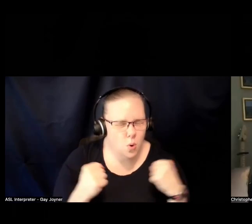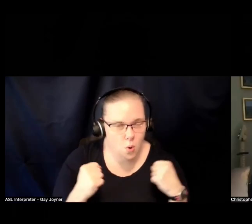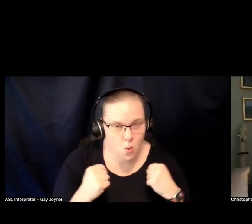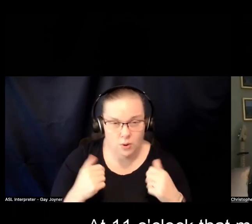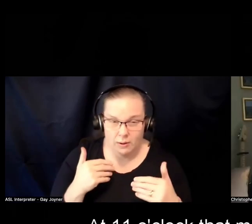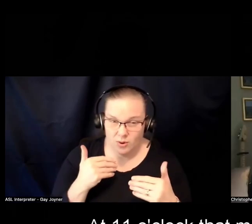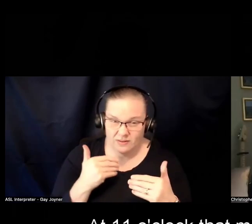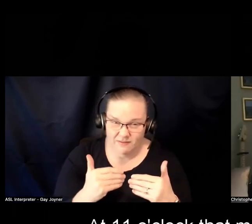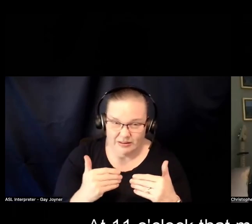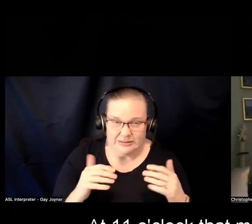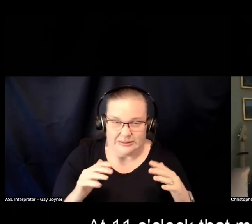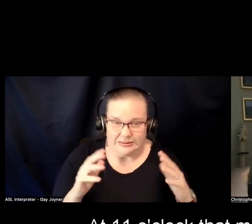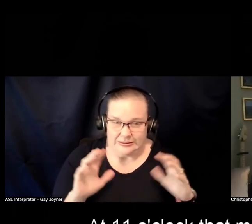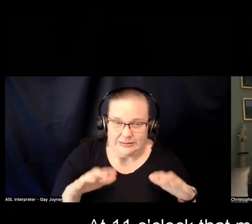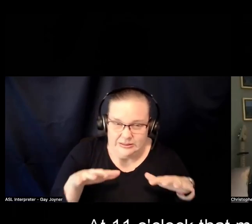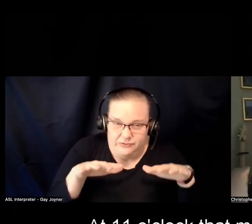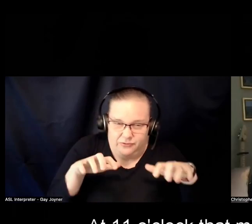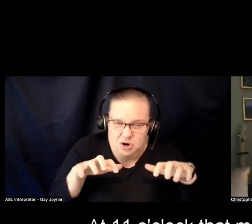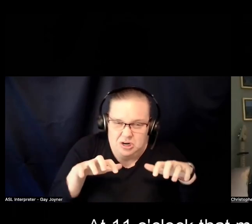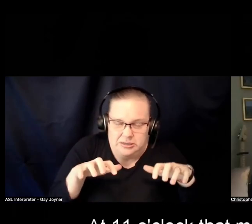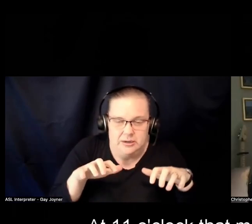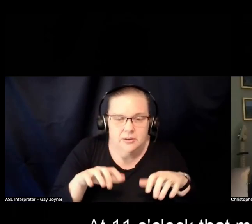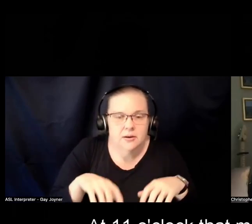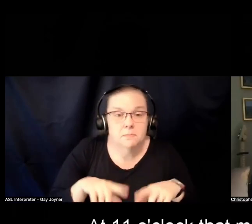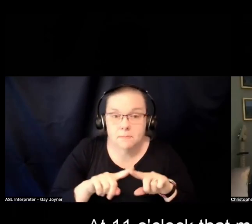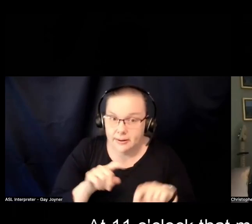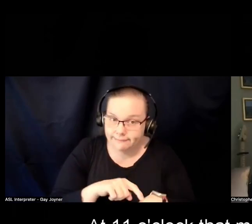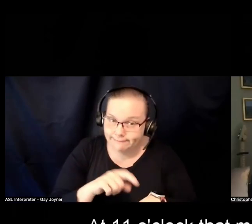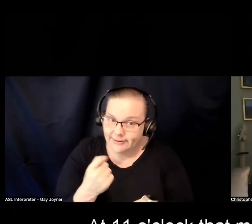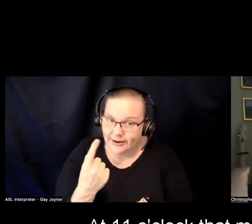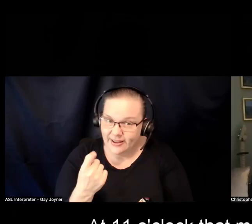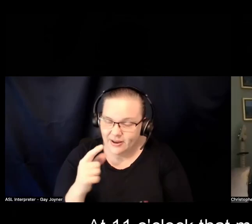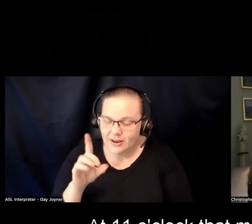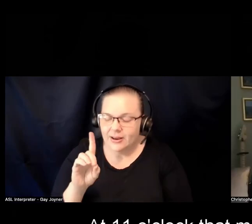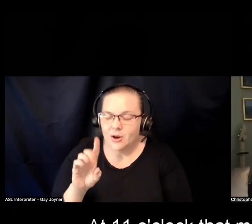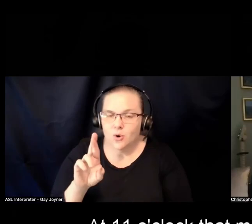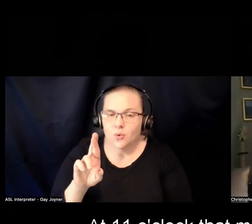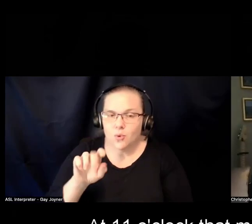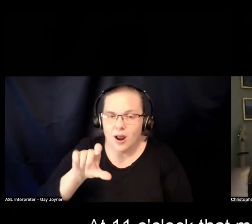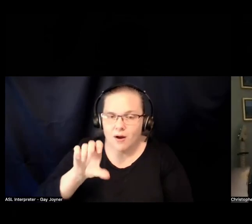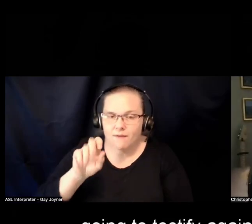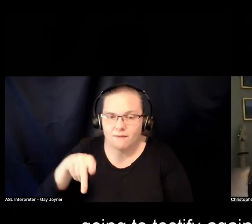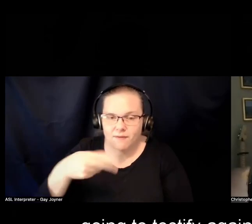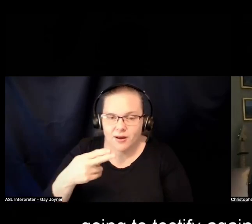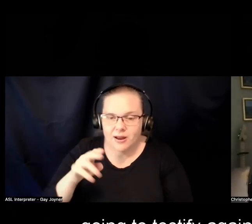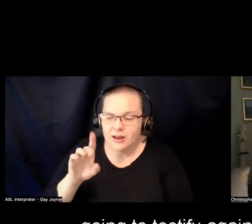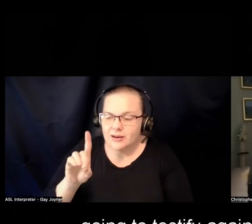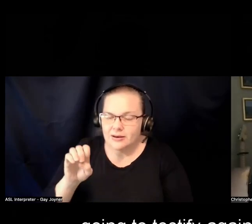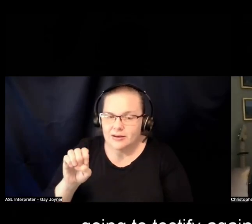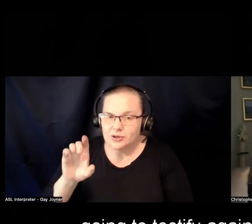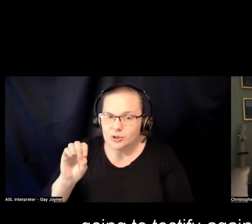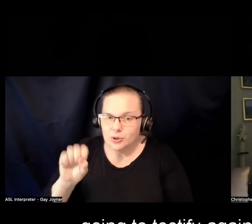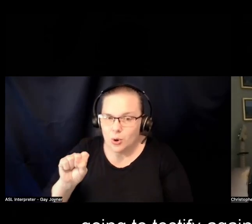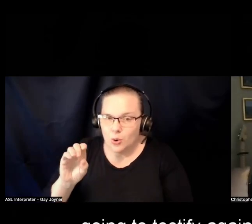freezing. At 11 o'clock that morning, tall and slender Ralph DeSola, this is the man who's going to testify against